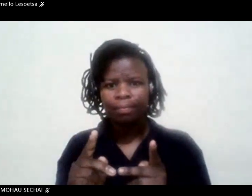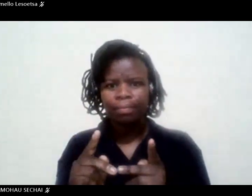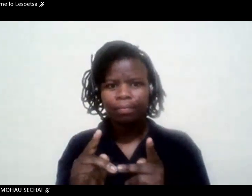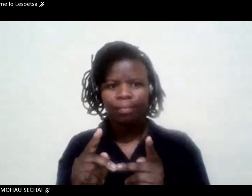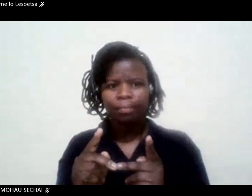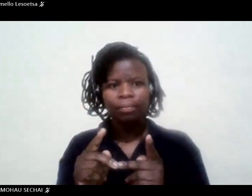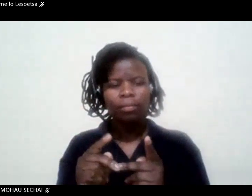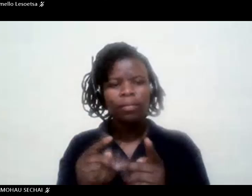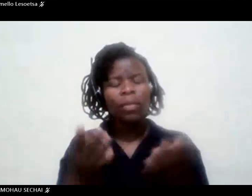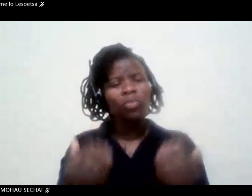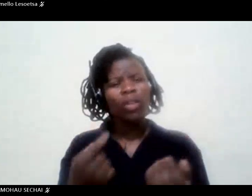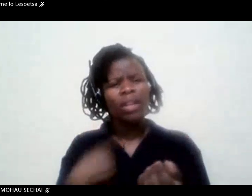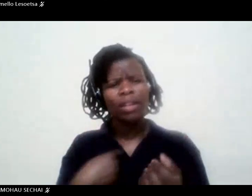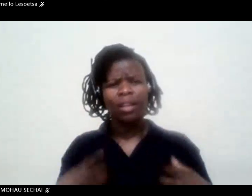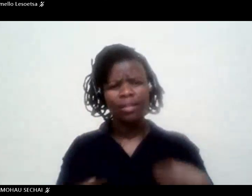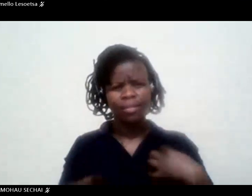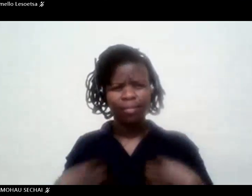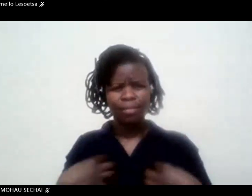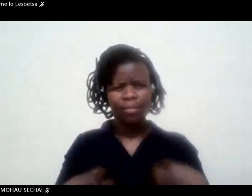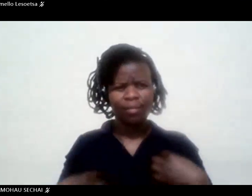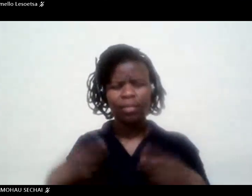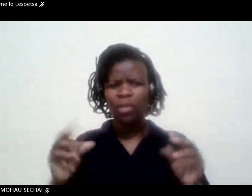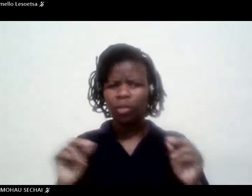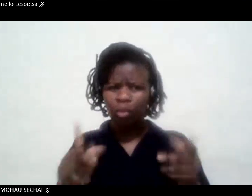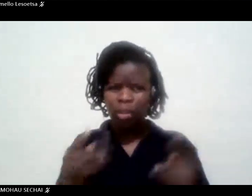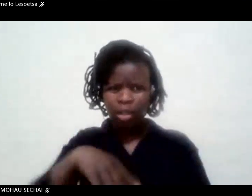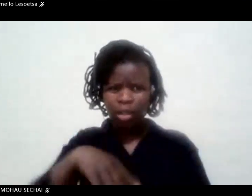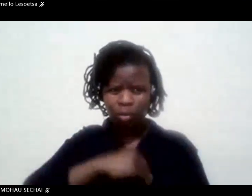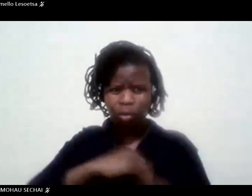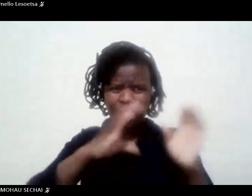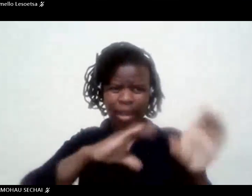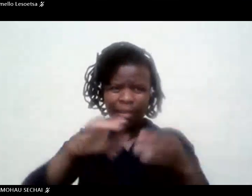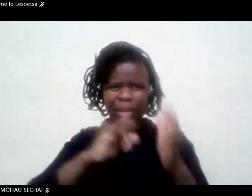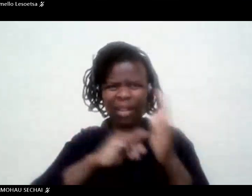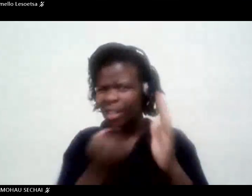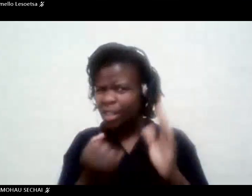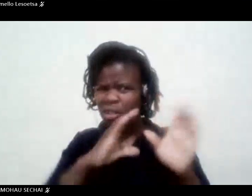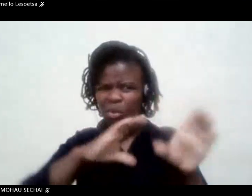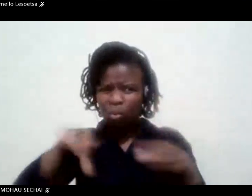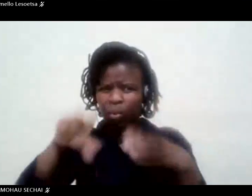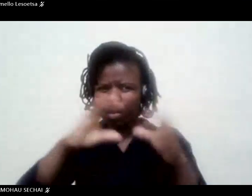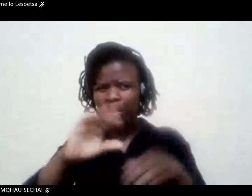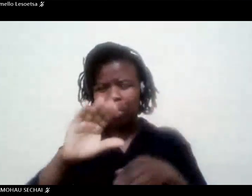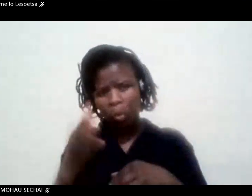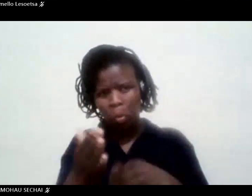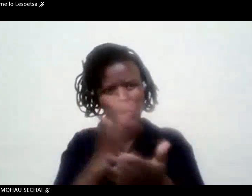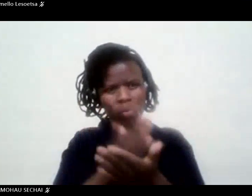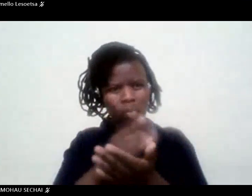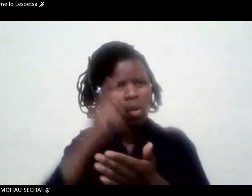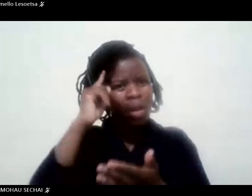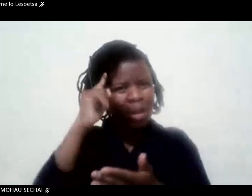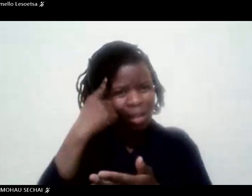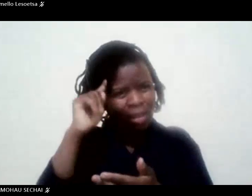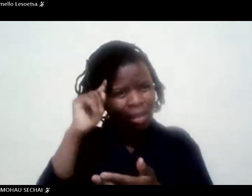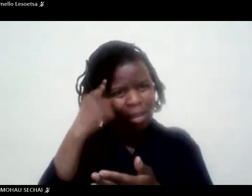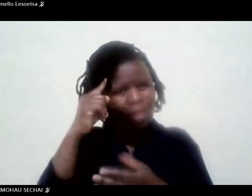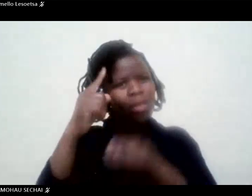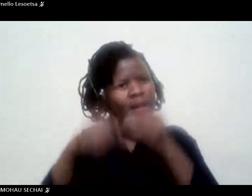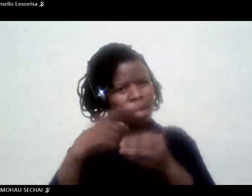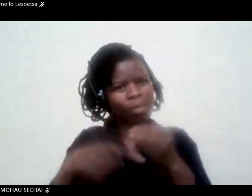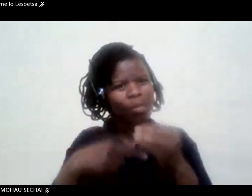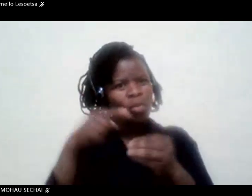whether, are we implementing for the sake of implementing, or have we thought it through, or we are just